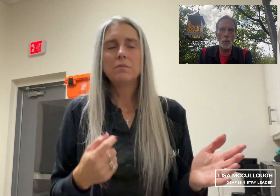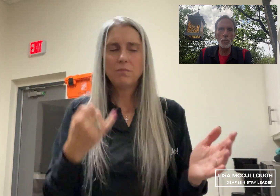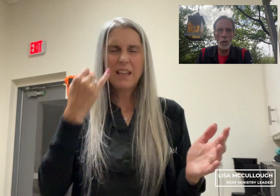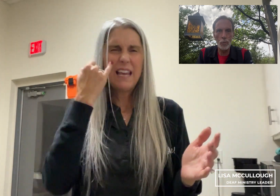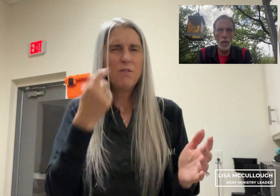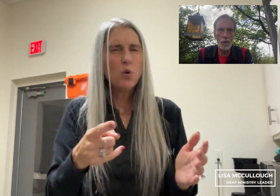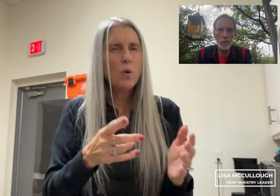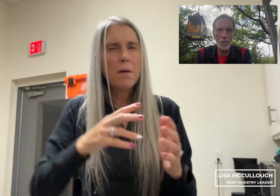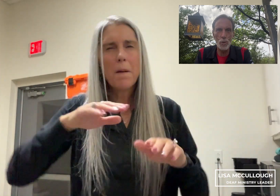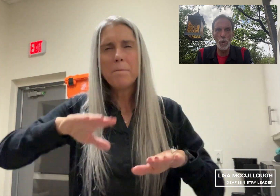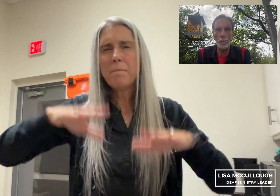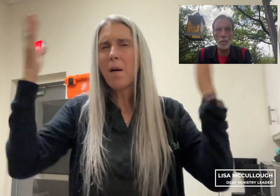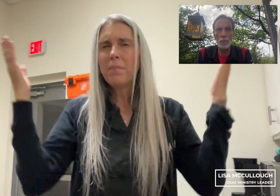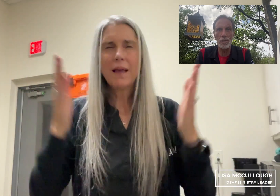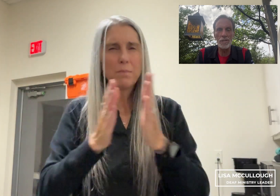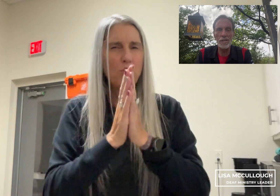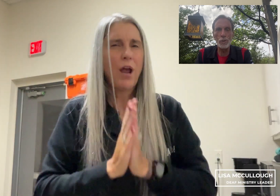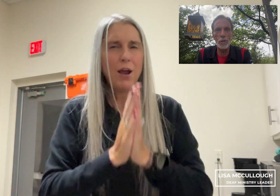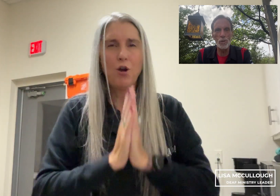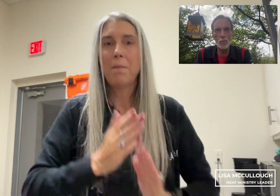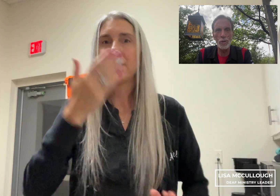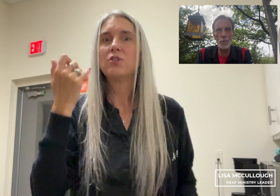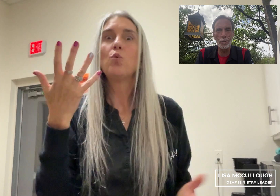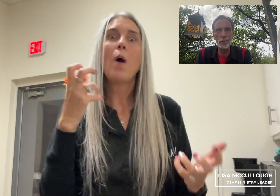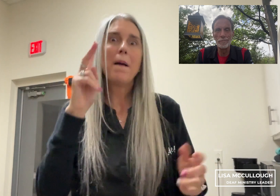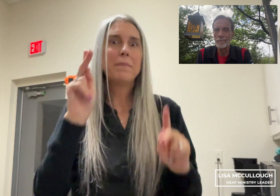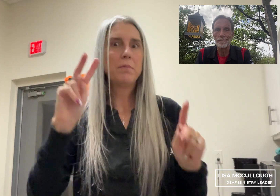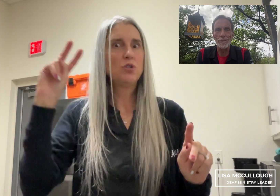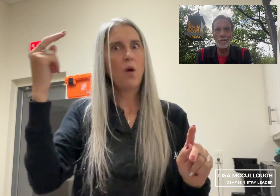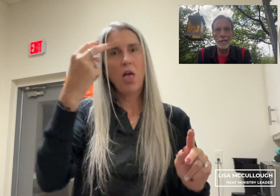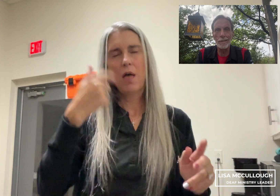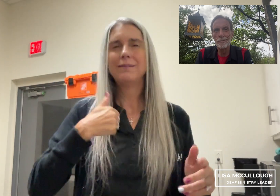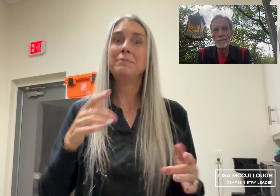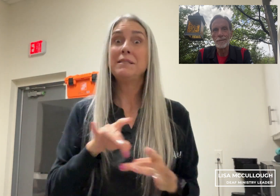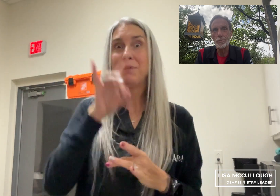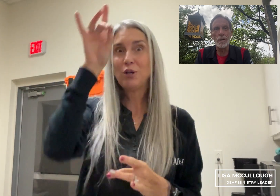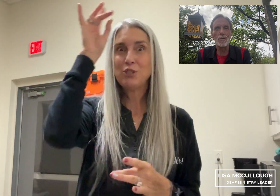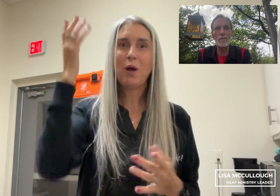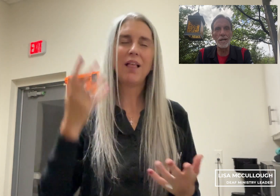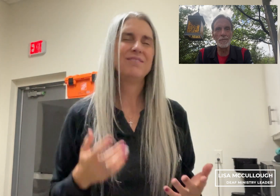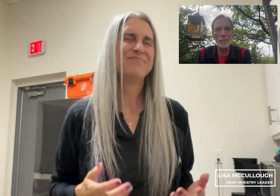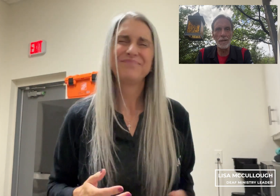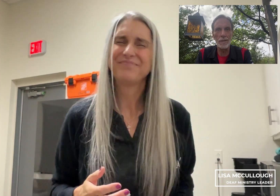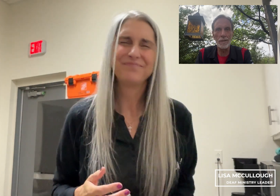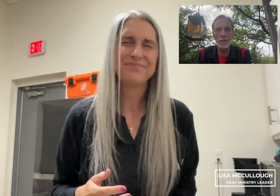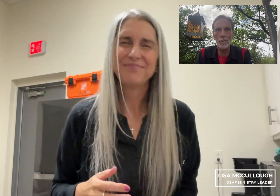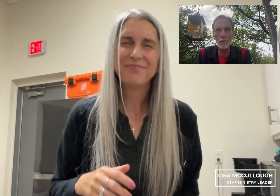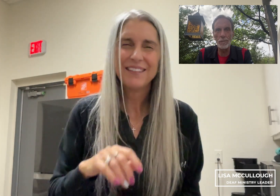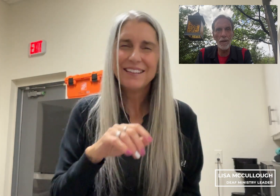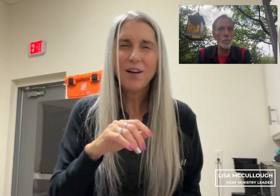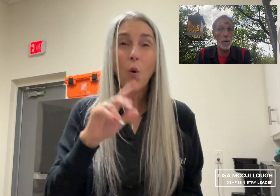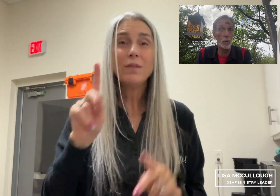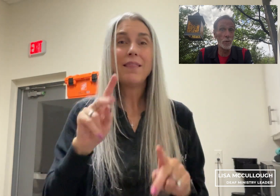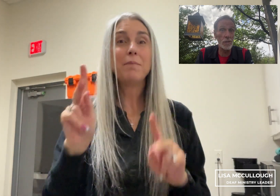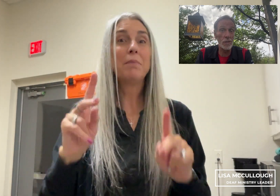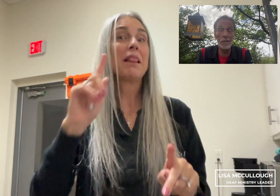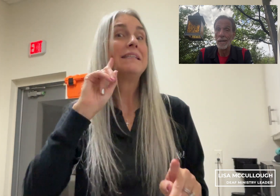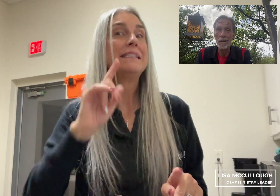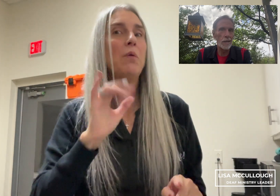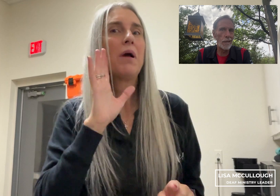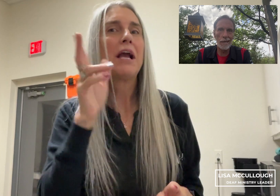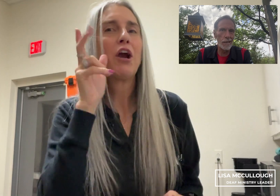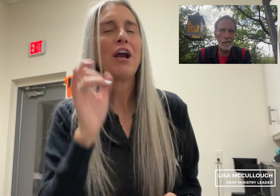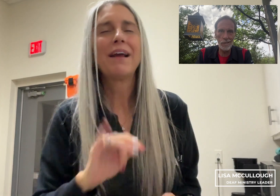doing your public prayer because you want people to see you as spiritual, you're done. Prayer's not even being heard, only by the people